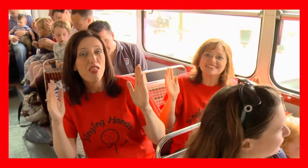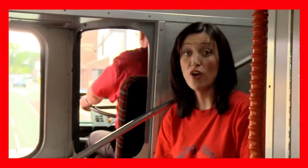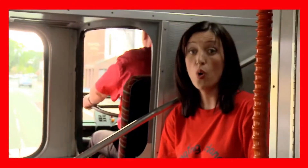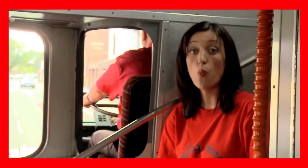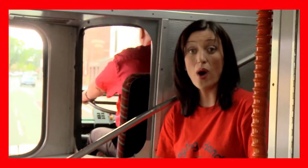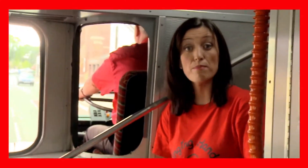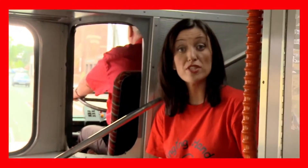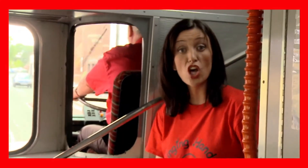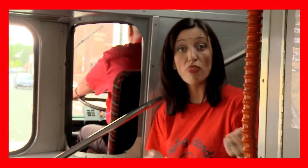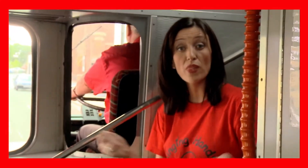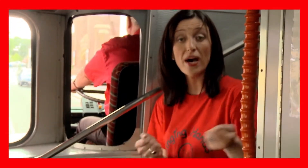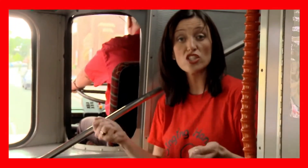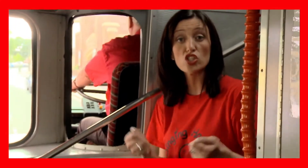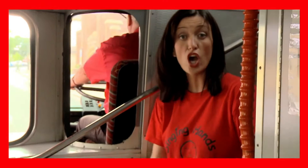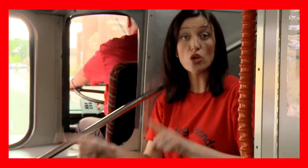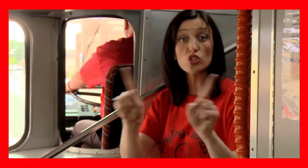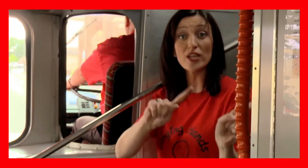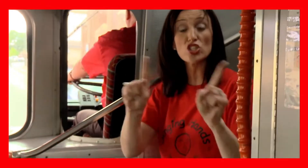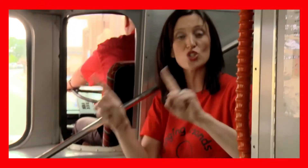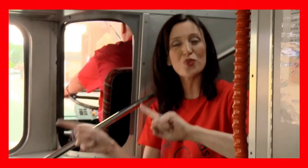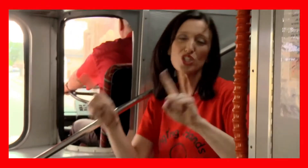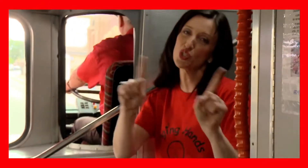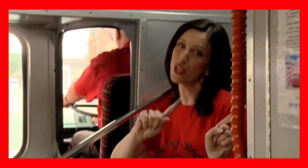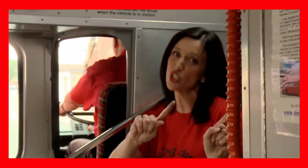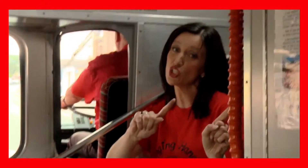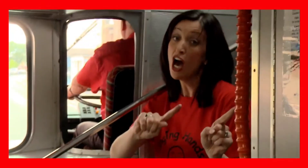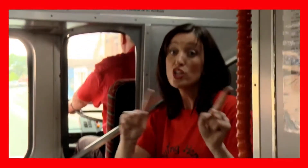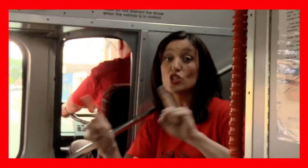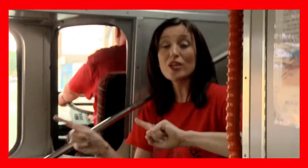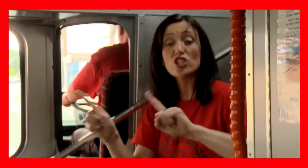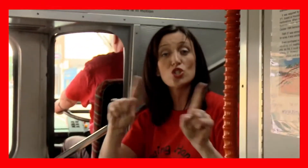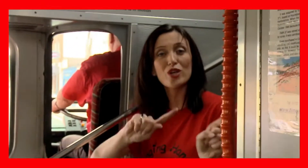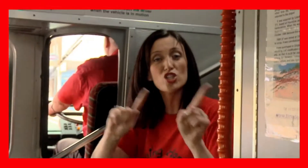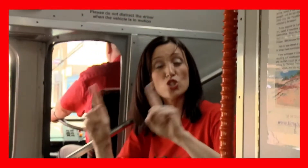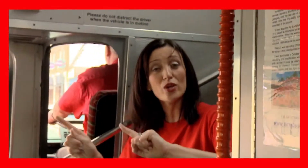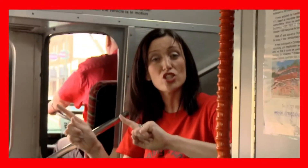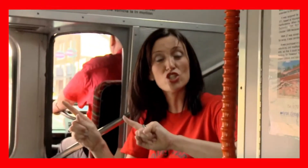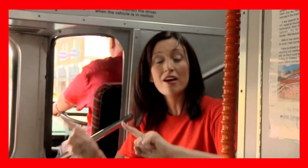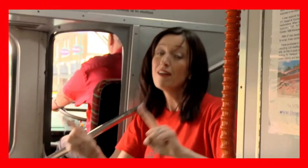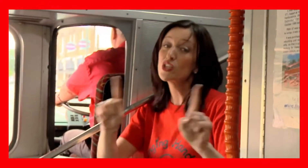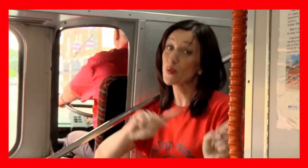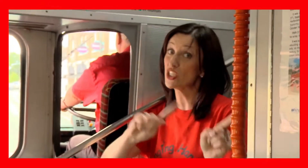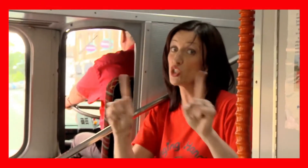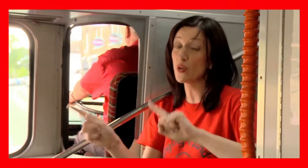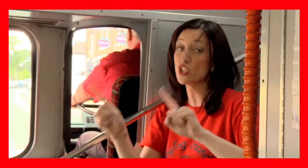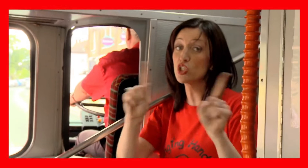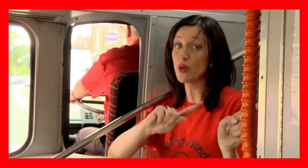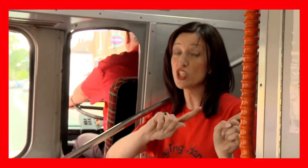The wipers on the bus go swish, swish, swish, swish, swish, swish, swish, swish, swish.